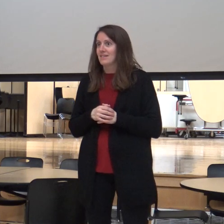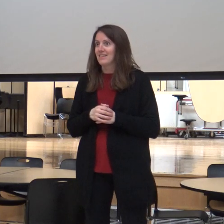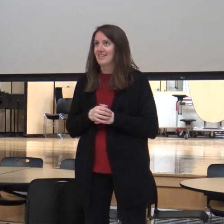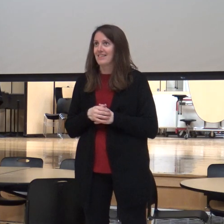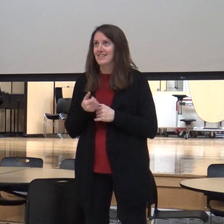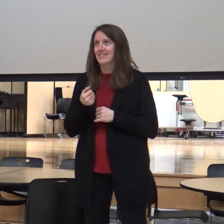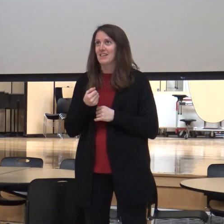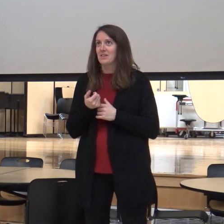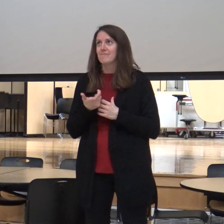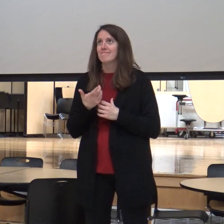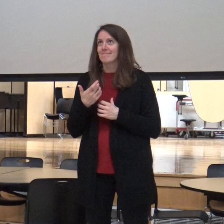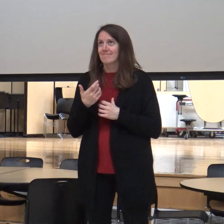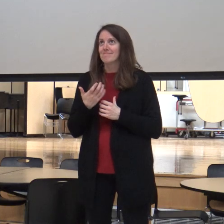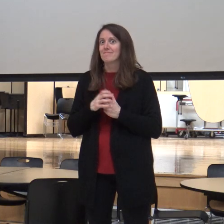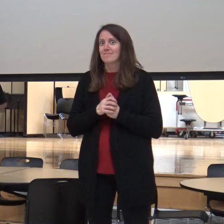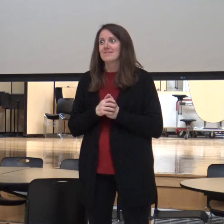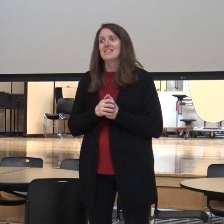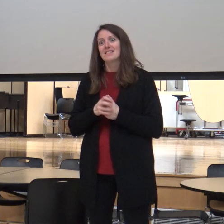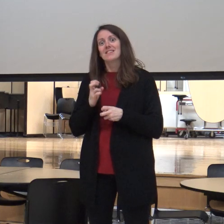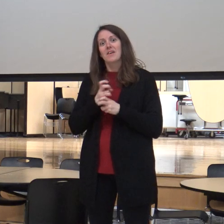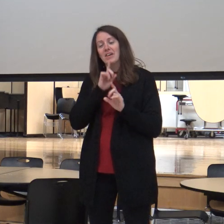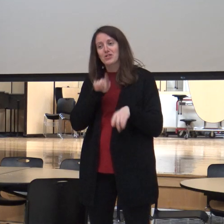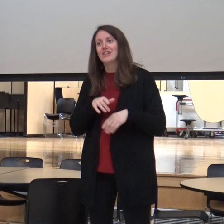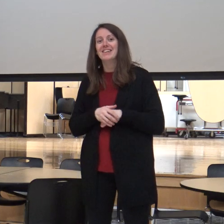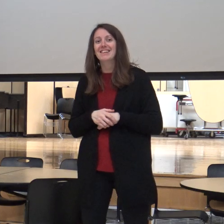multi-layered answer, maybe.